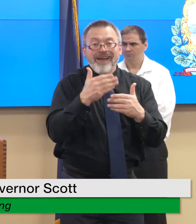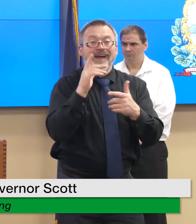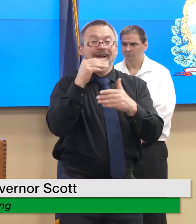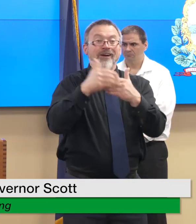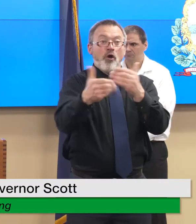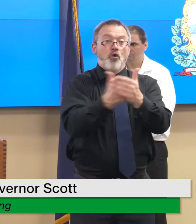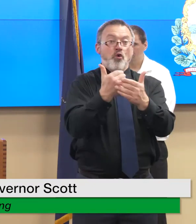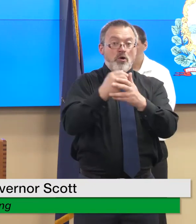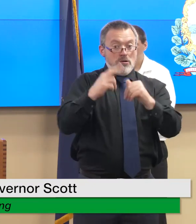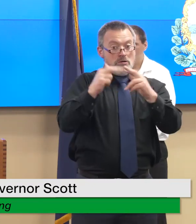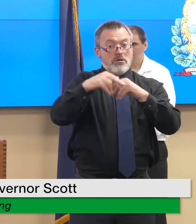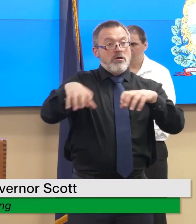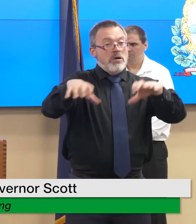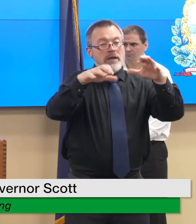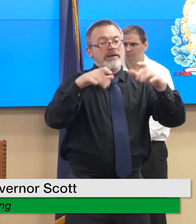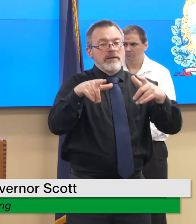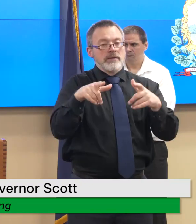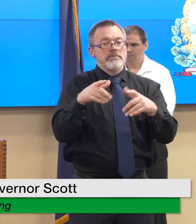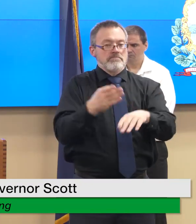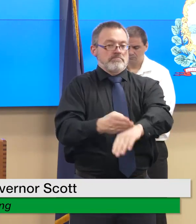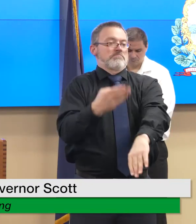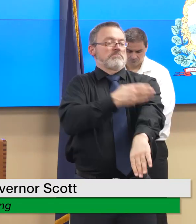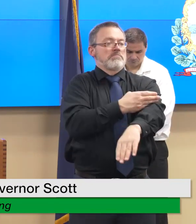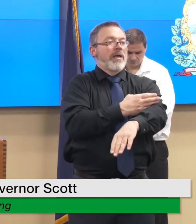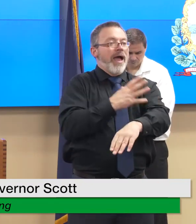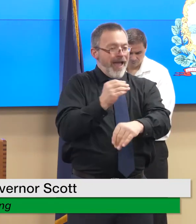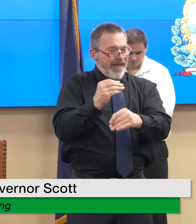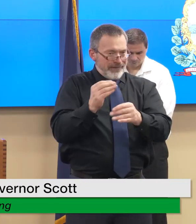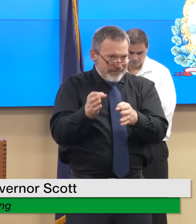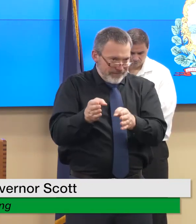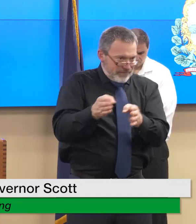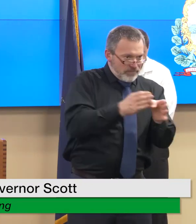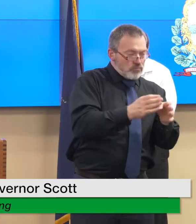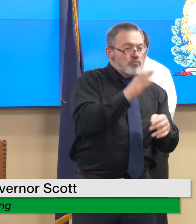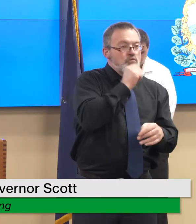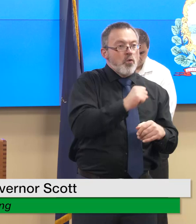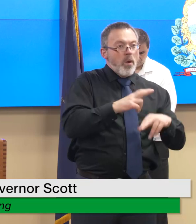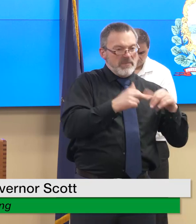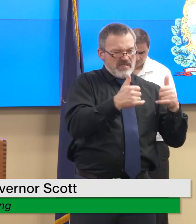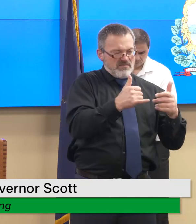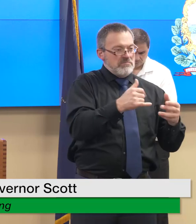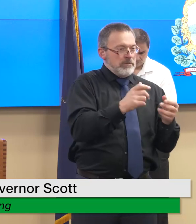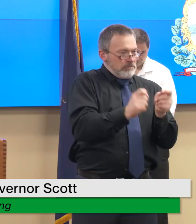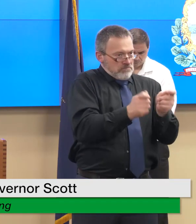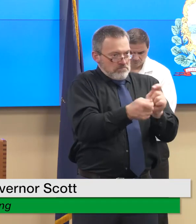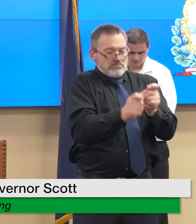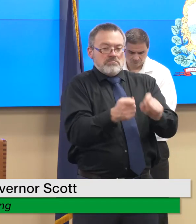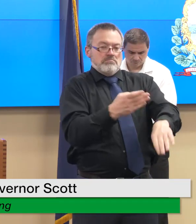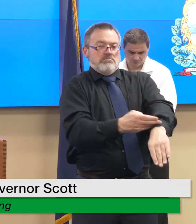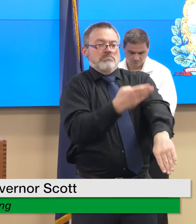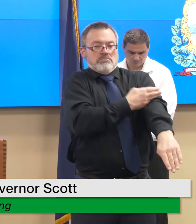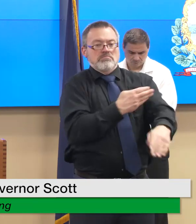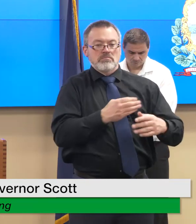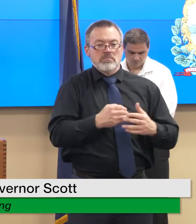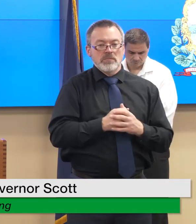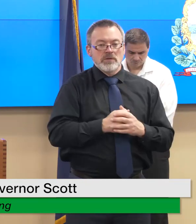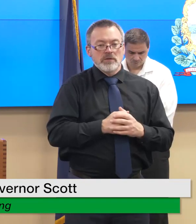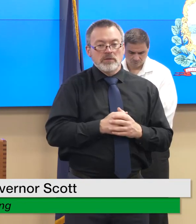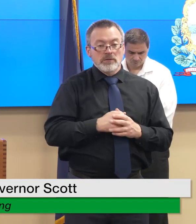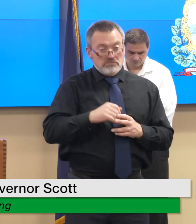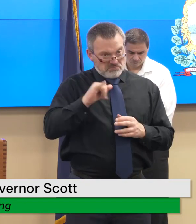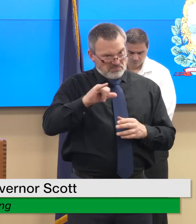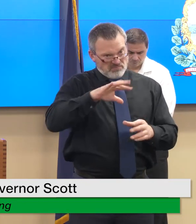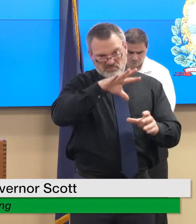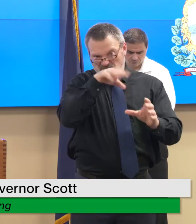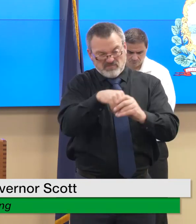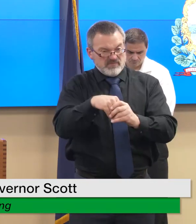improved. After a flood, communities that participate in the NFIP need to assess flood damage on